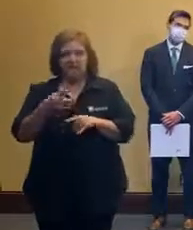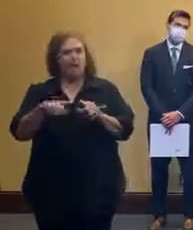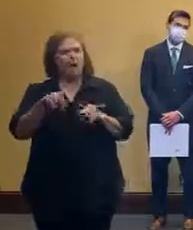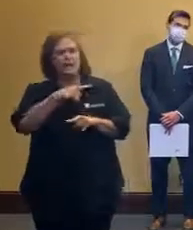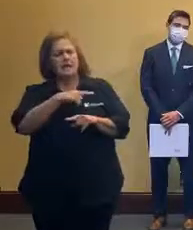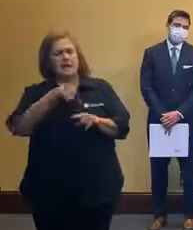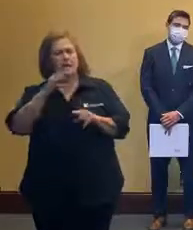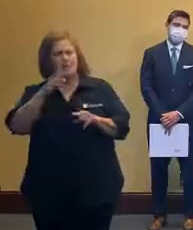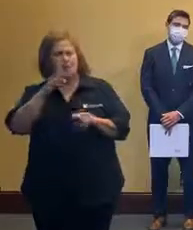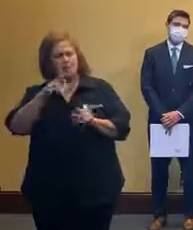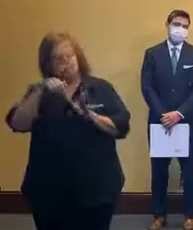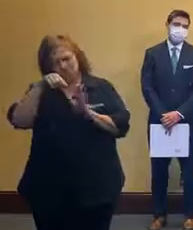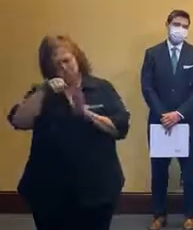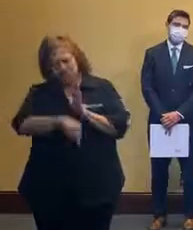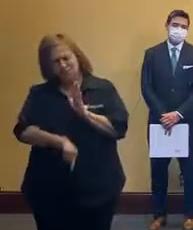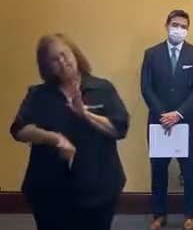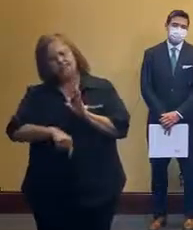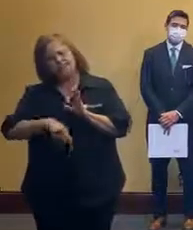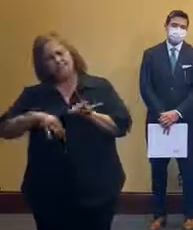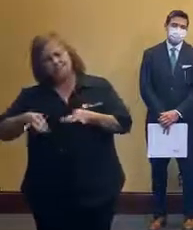very comprehensive